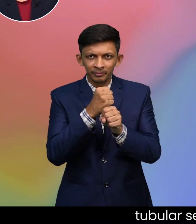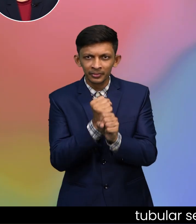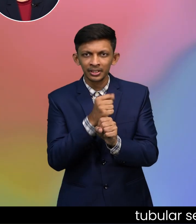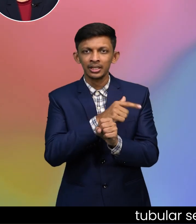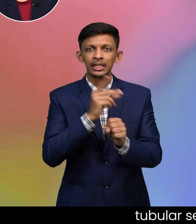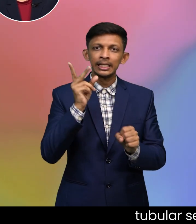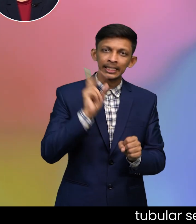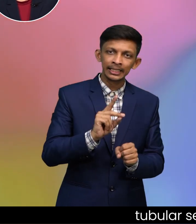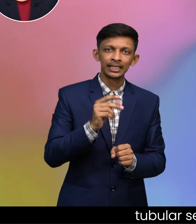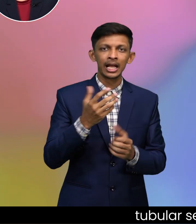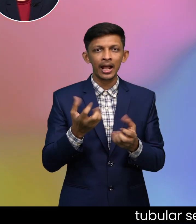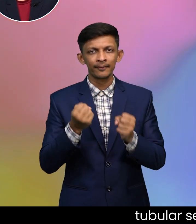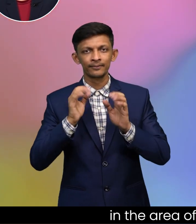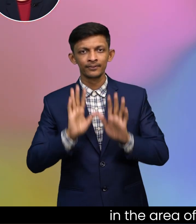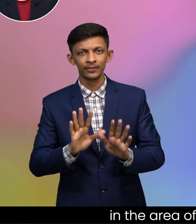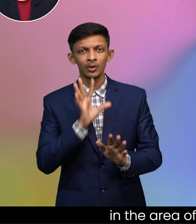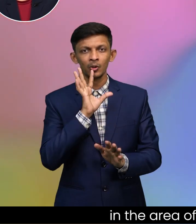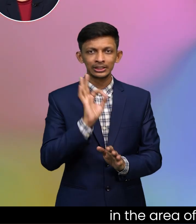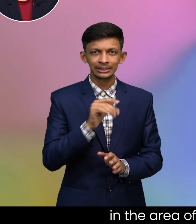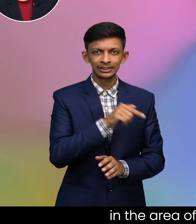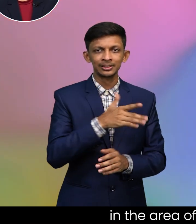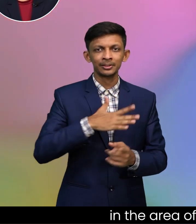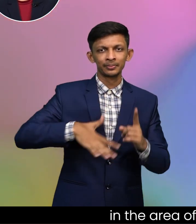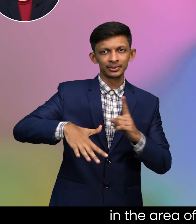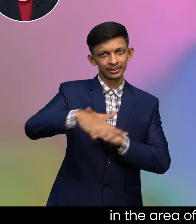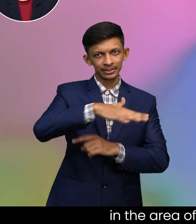by peritubular capillaries.